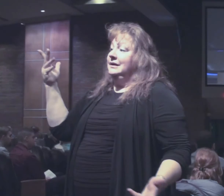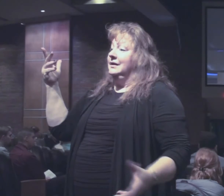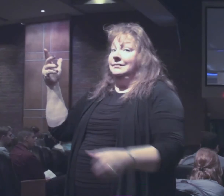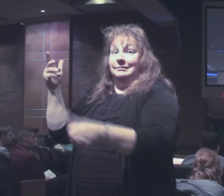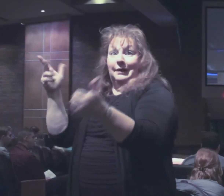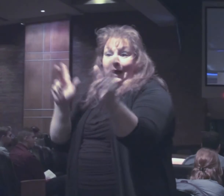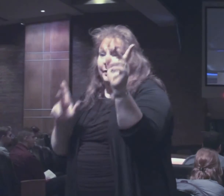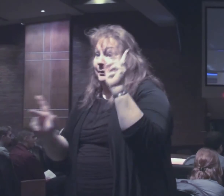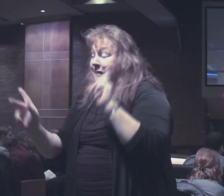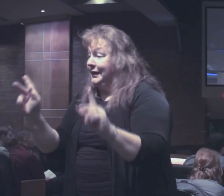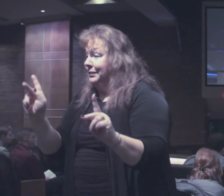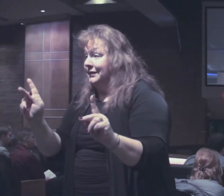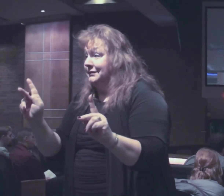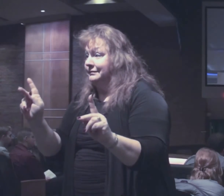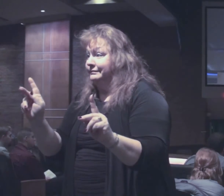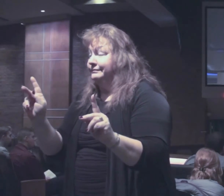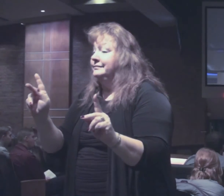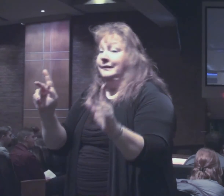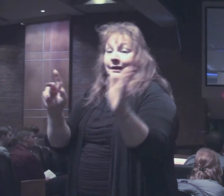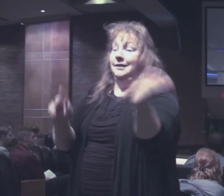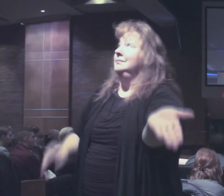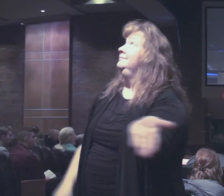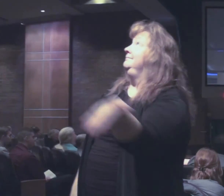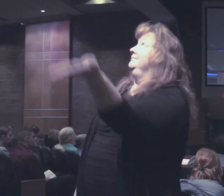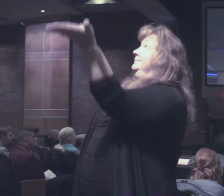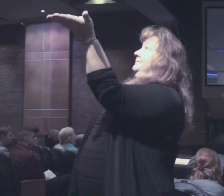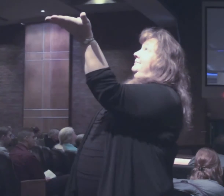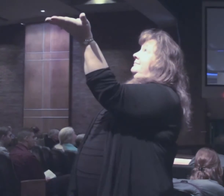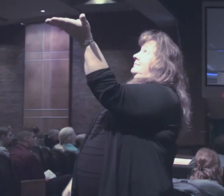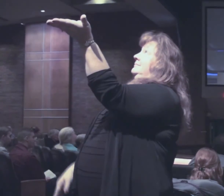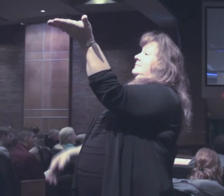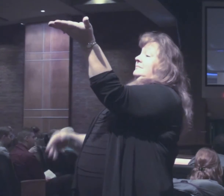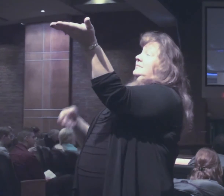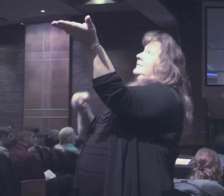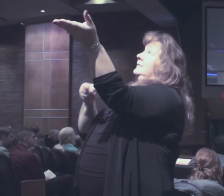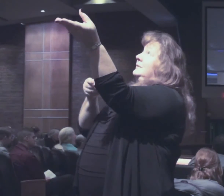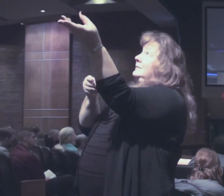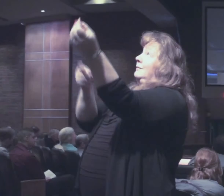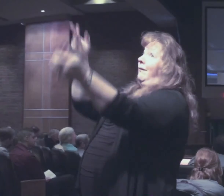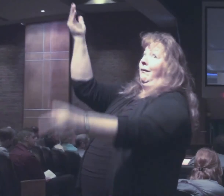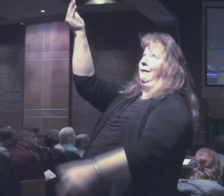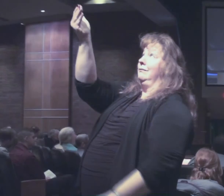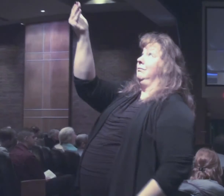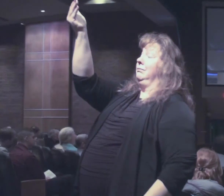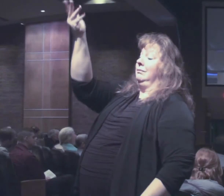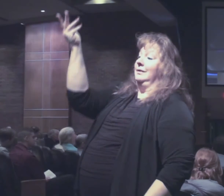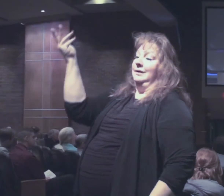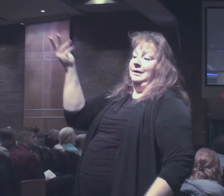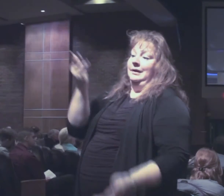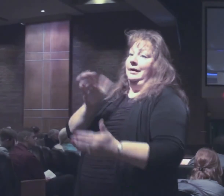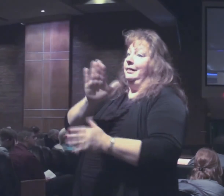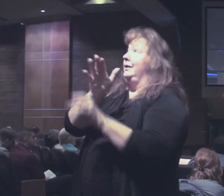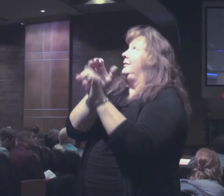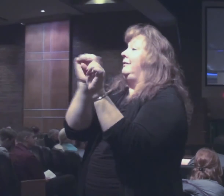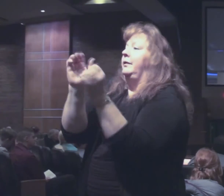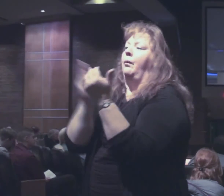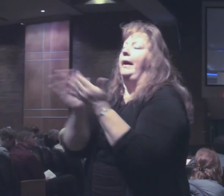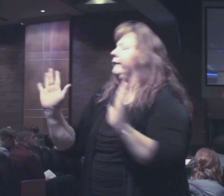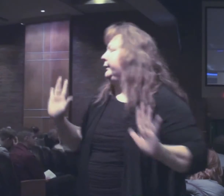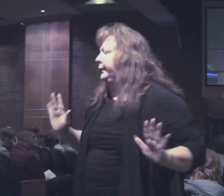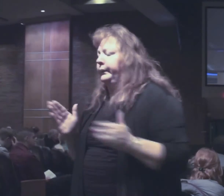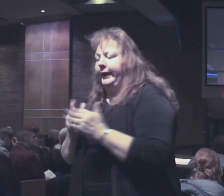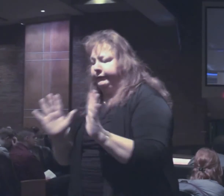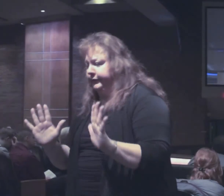other people, Lord, I turn them over to you. I'd like them to have it resolved with you. Whether it's their salvation, whether it's